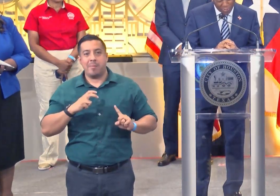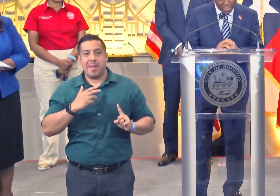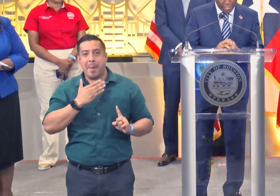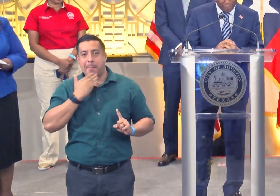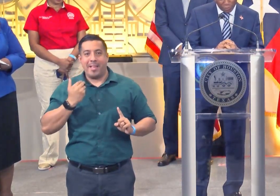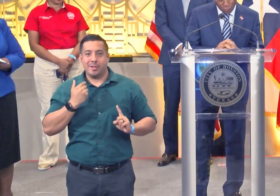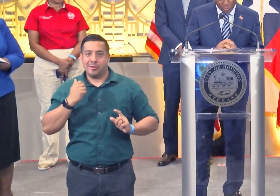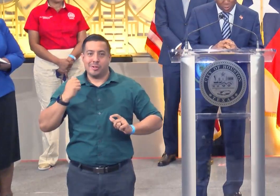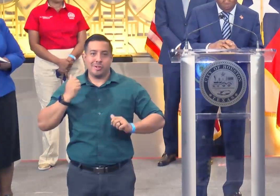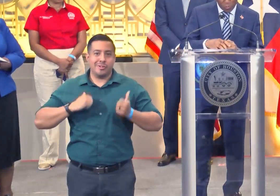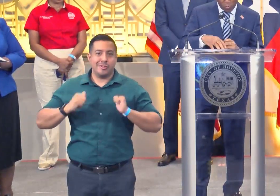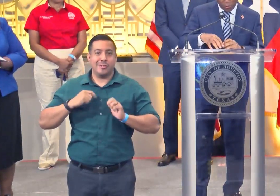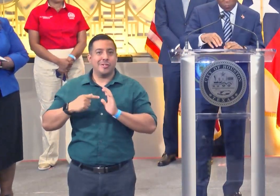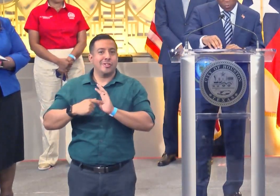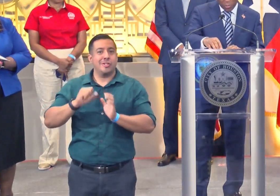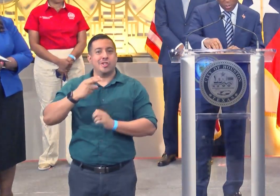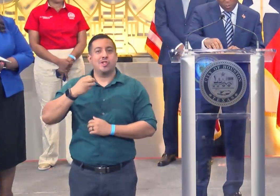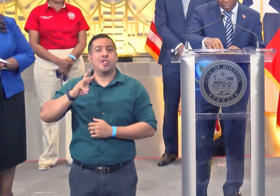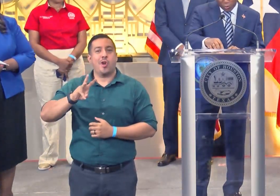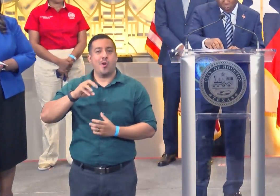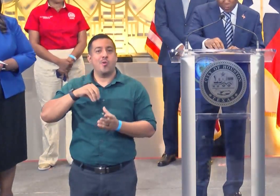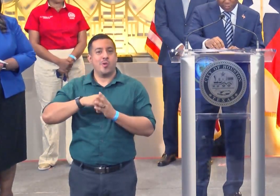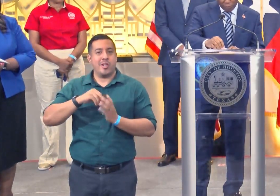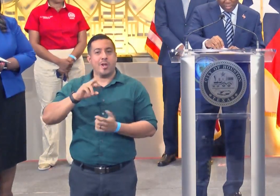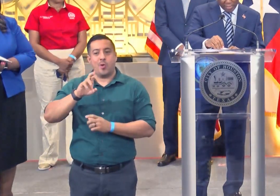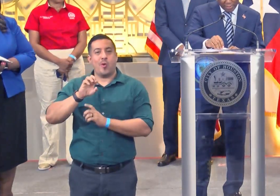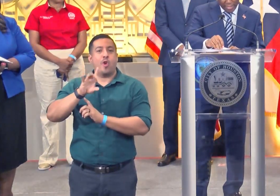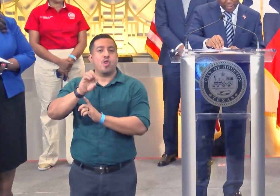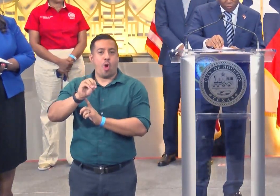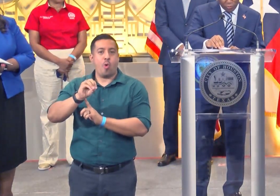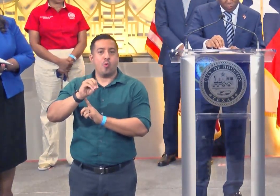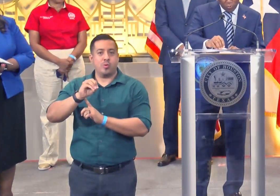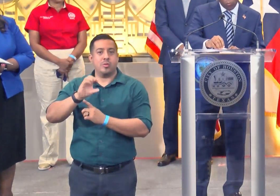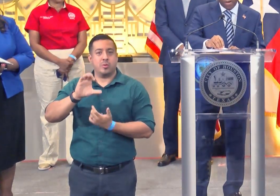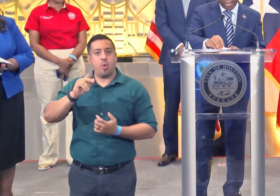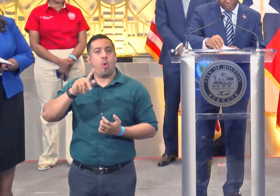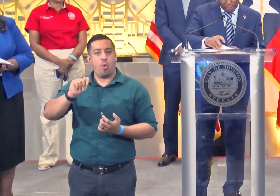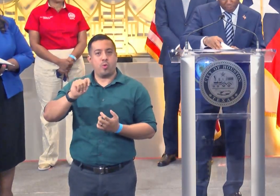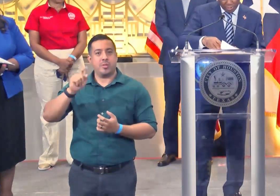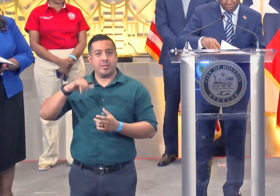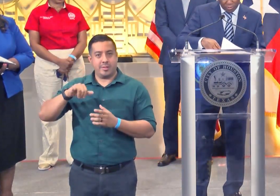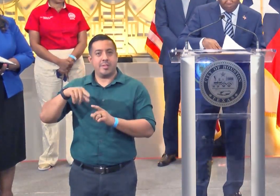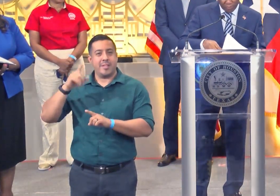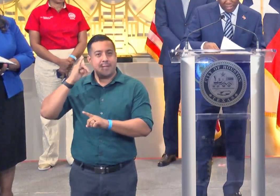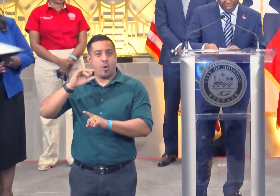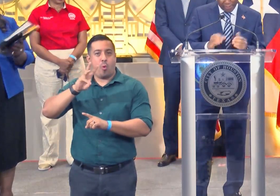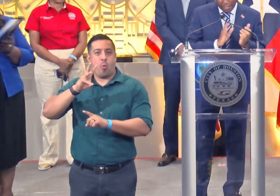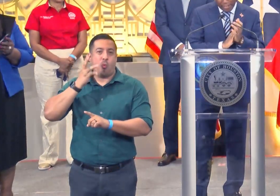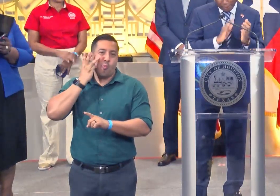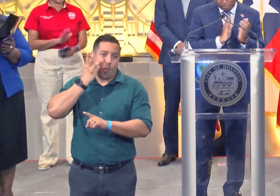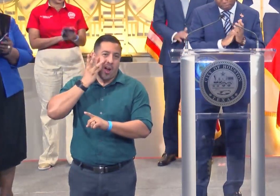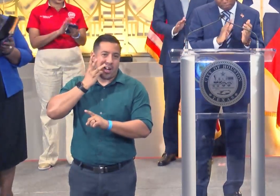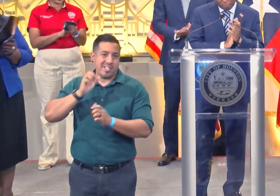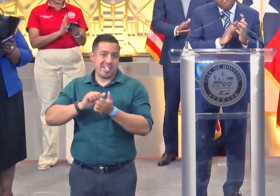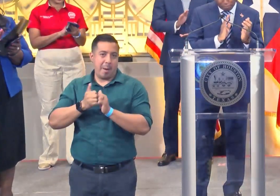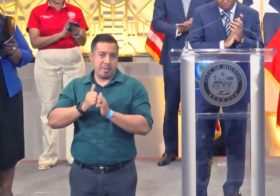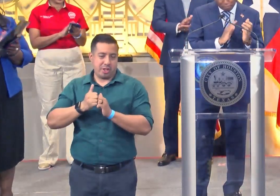Show in the 2021 Rodeo Uncorked International Wine Competition. Yay.